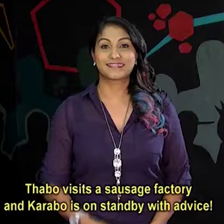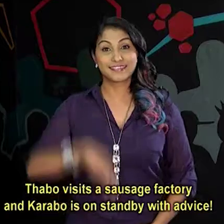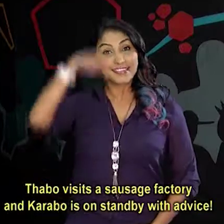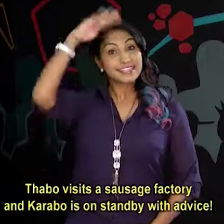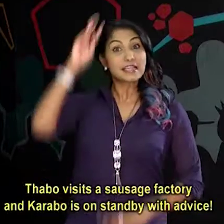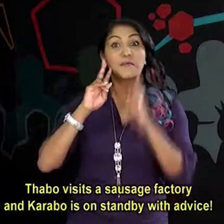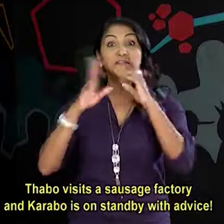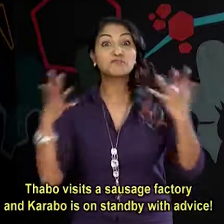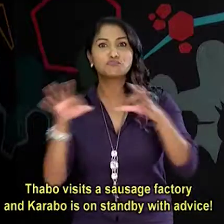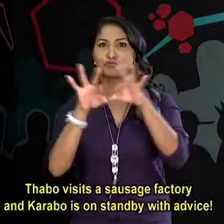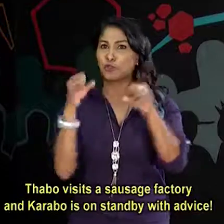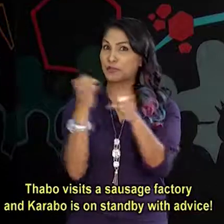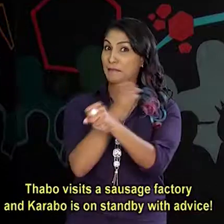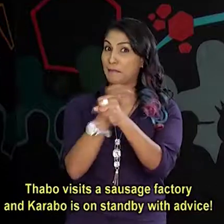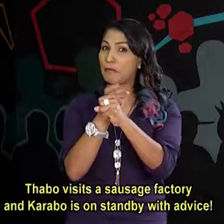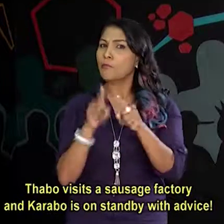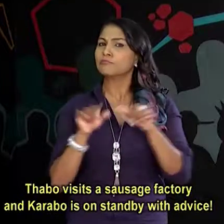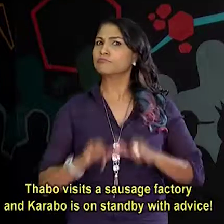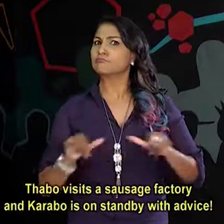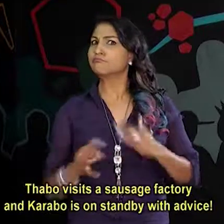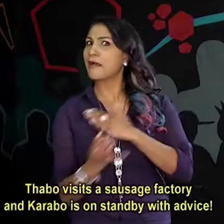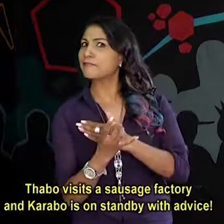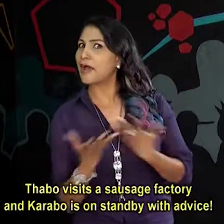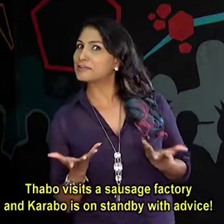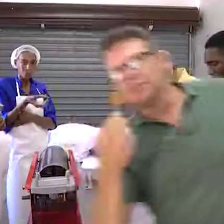Tabor visits a sausage factory in Karabor is on standby with advice.